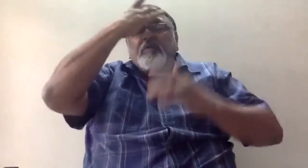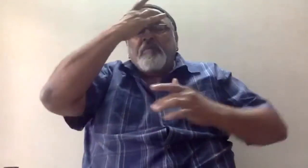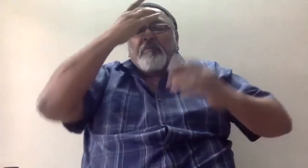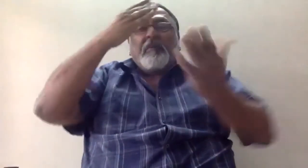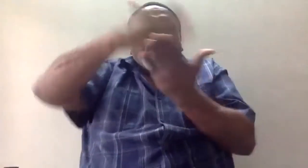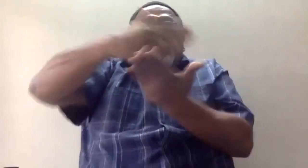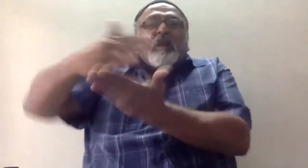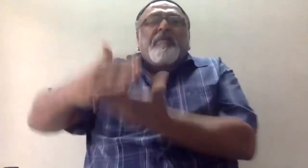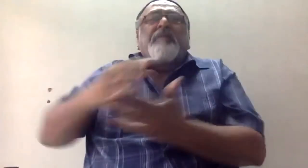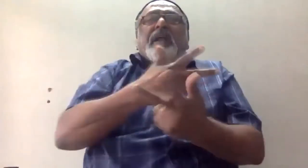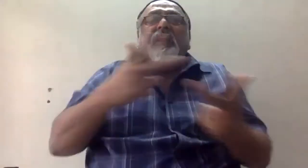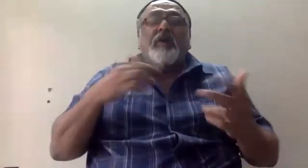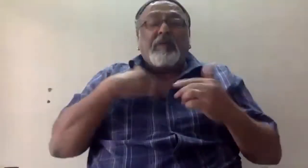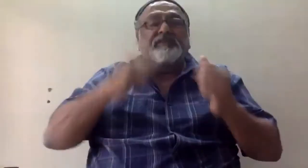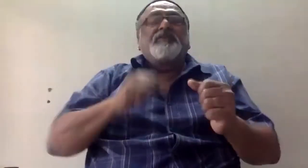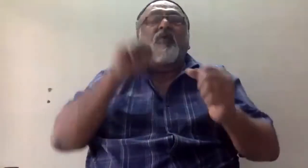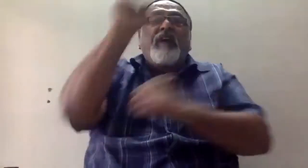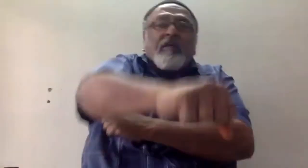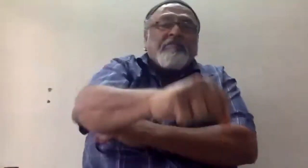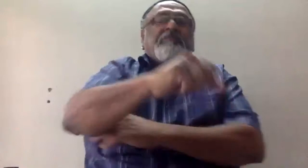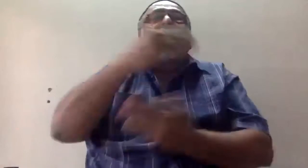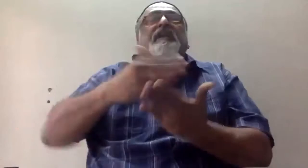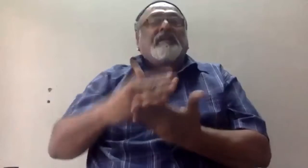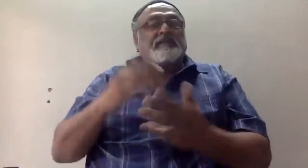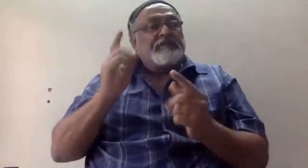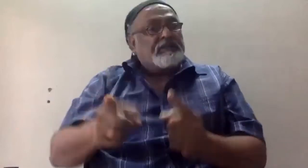we routinely face. So these historical